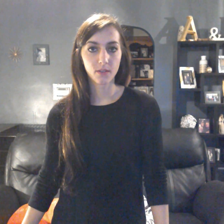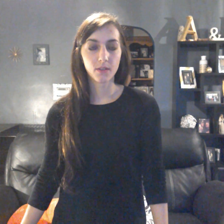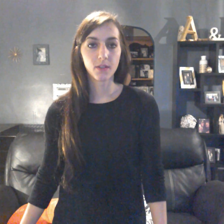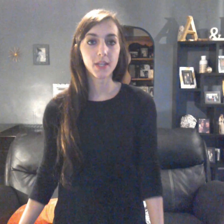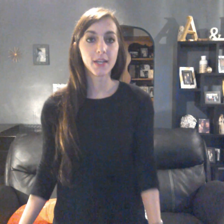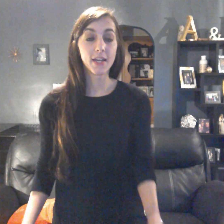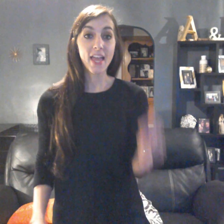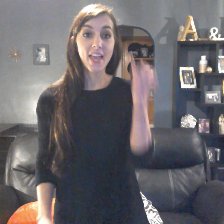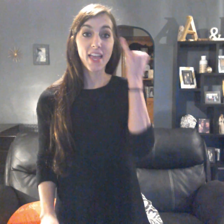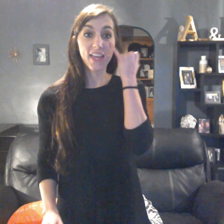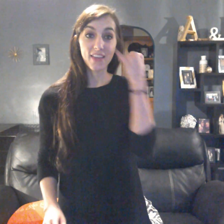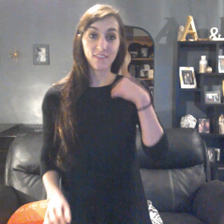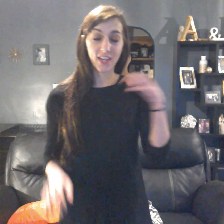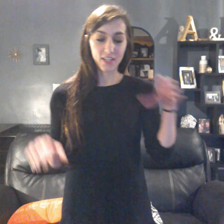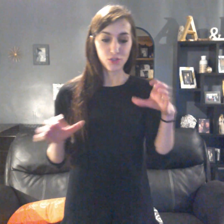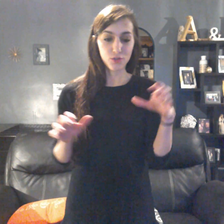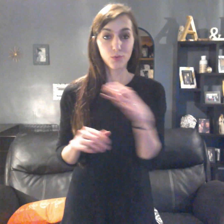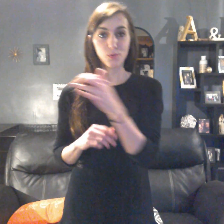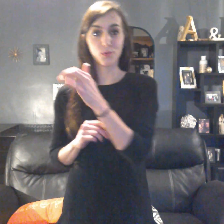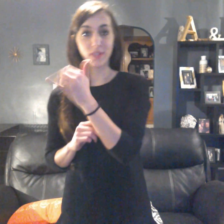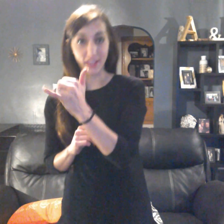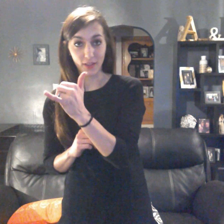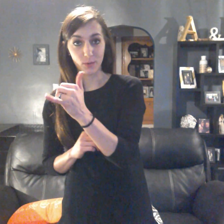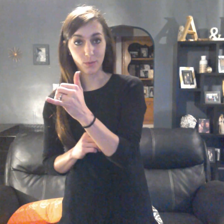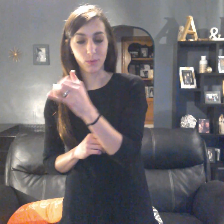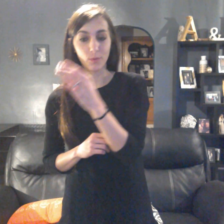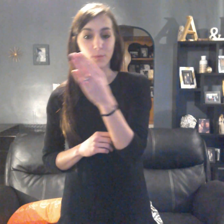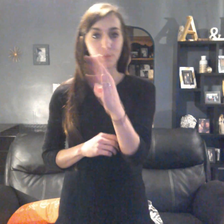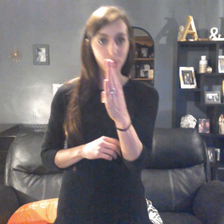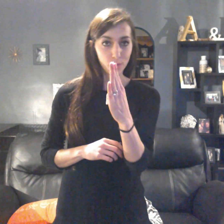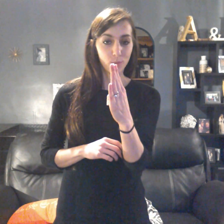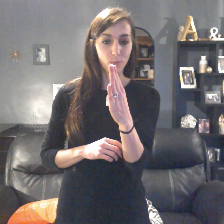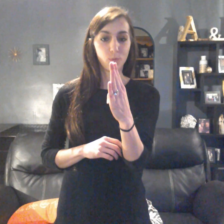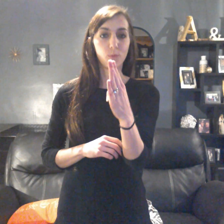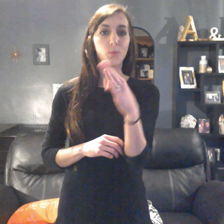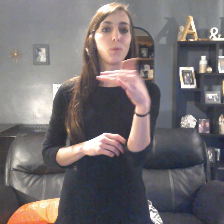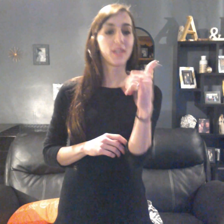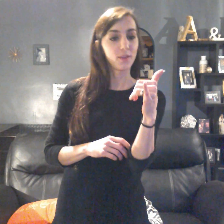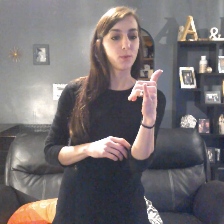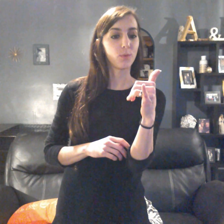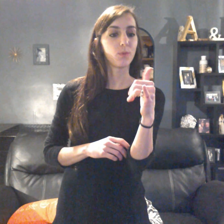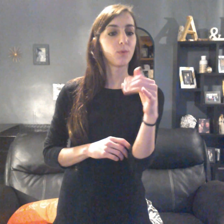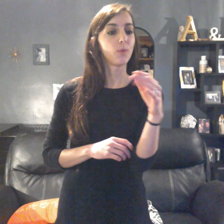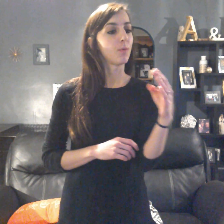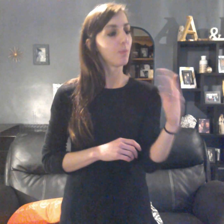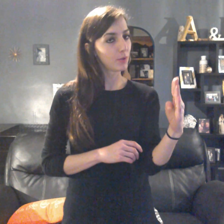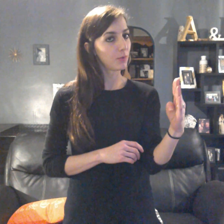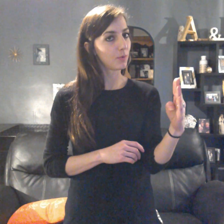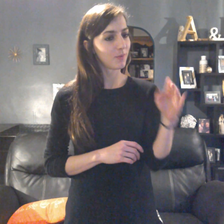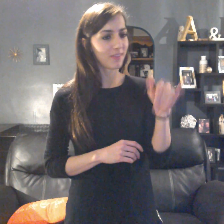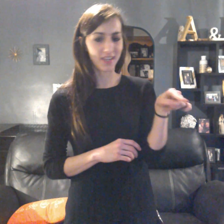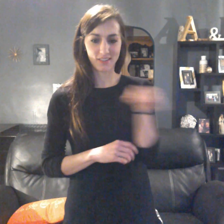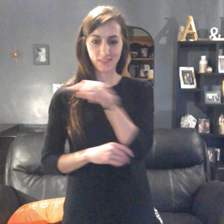So if I did yellow, and then I did blue, and then I did yellow, and then I did blue, do I have a pattern?